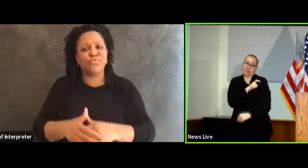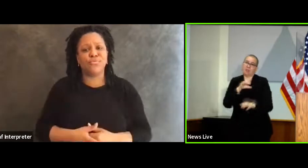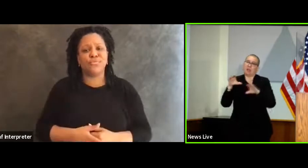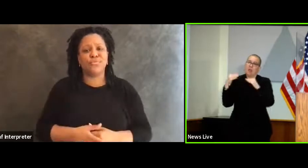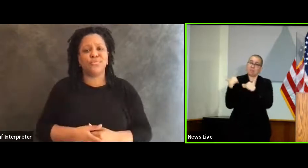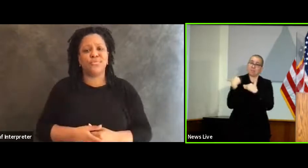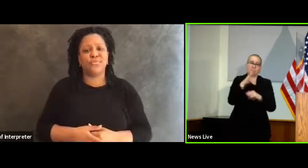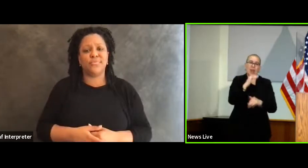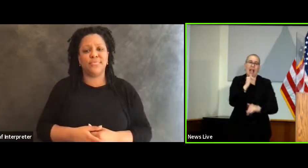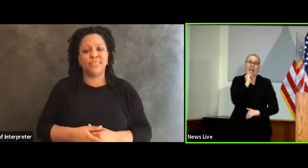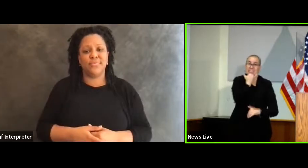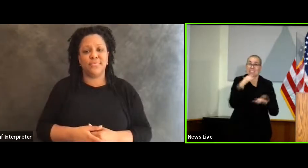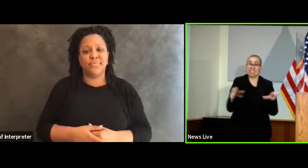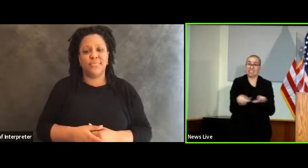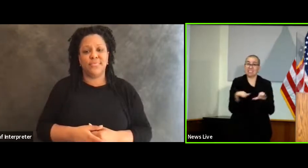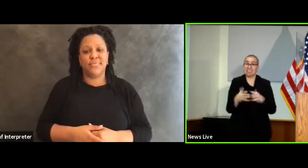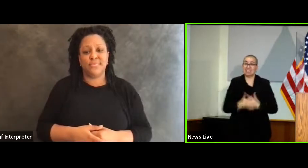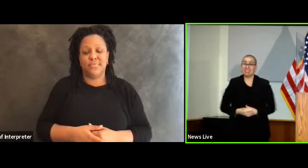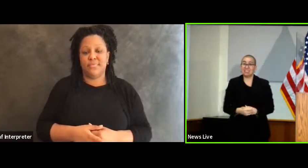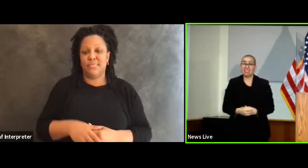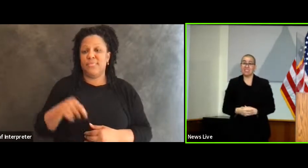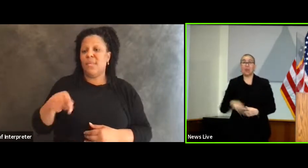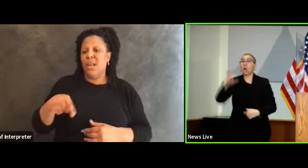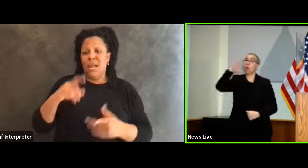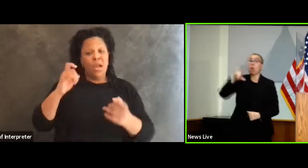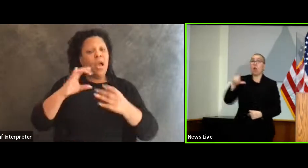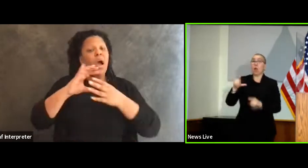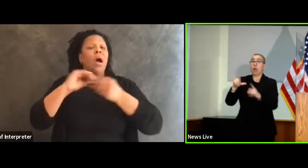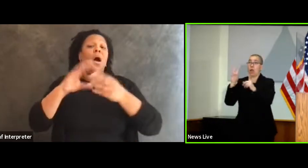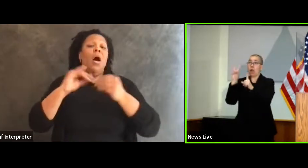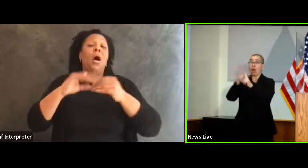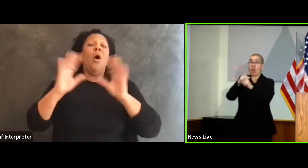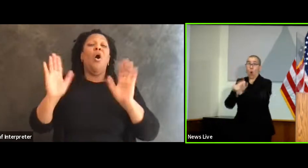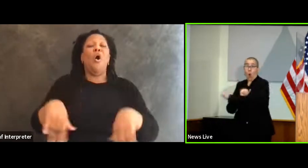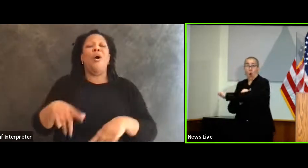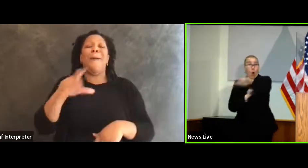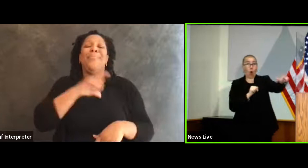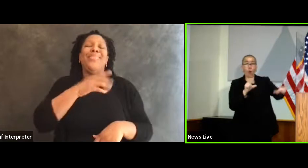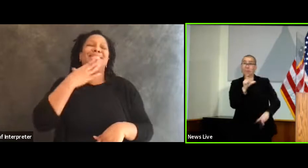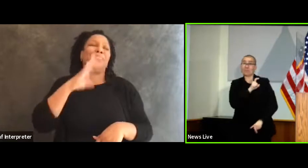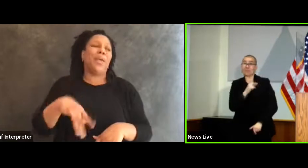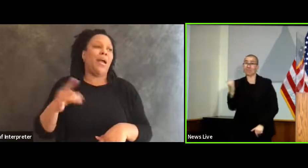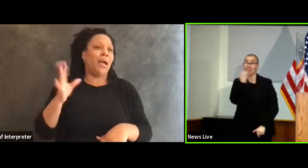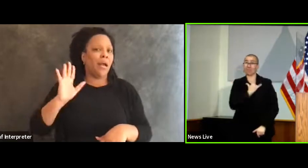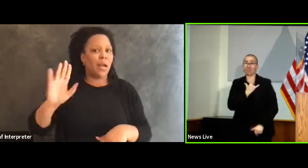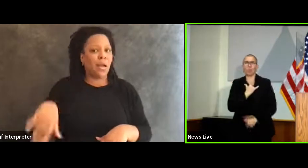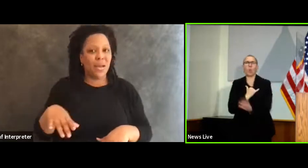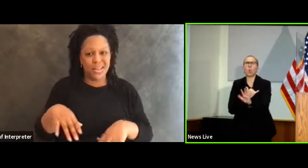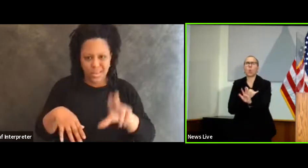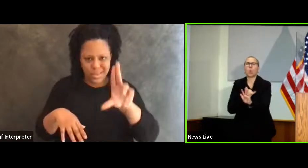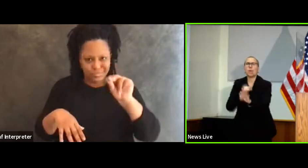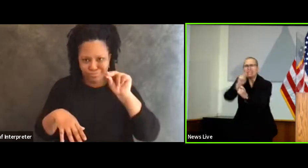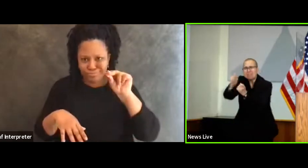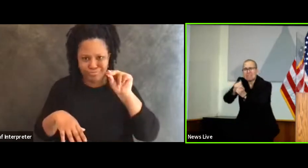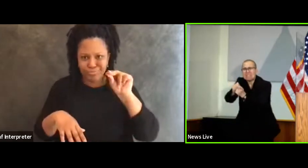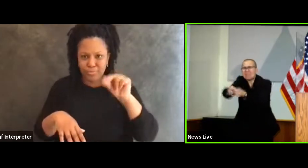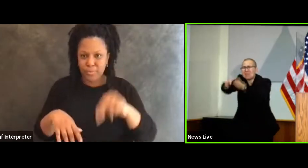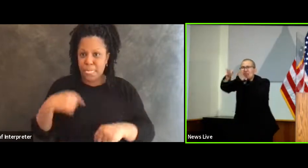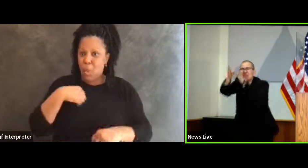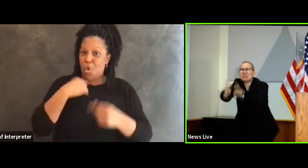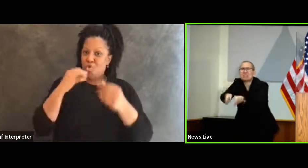for us to say that all police are bad. That's not what we're saying. We're saying those who don't do the right thing should be